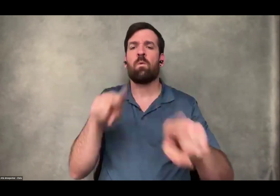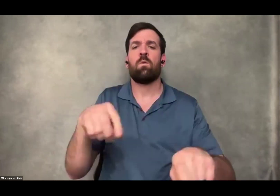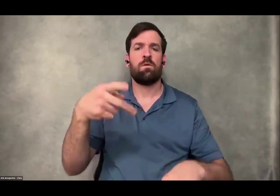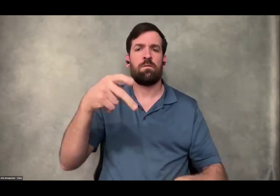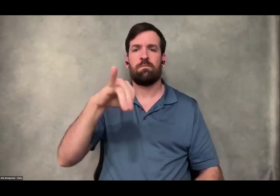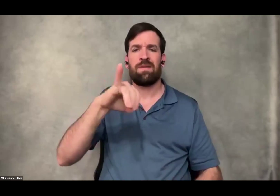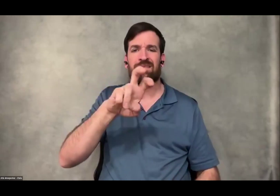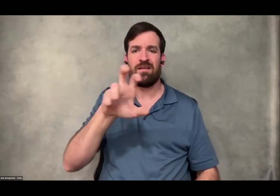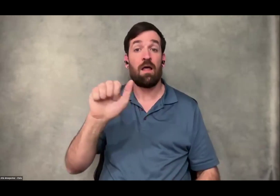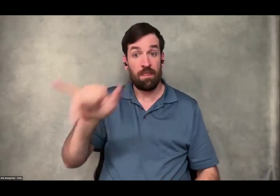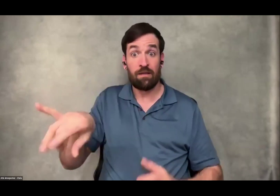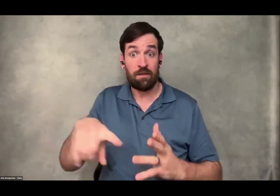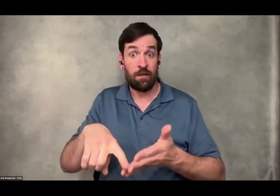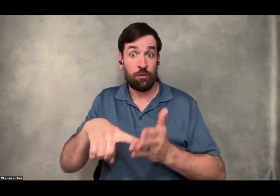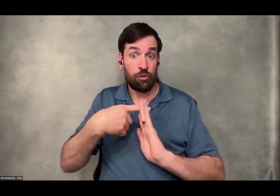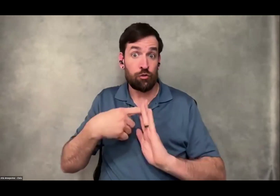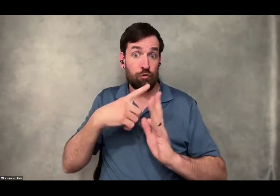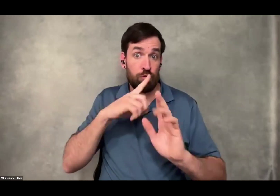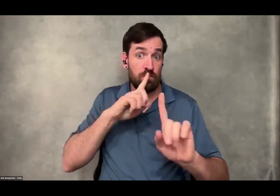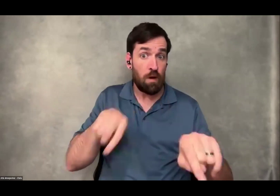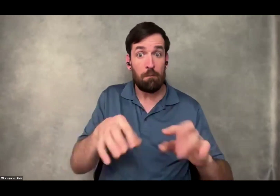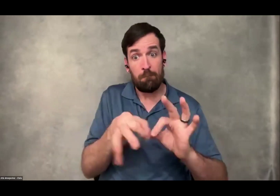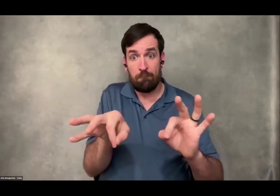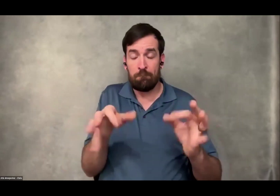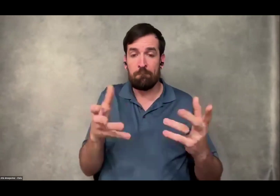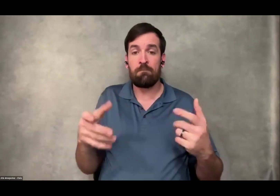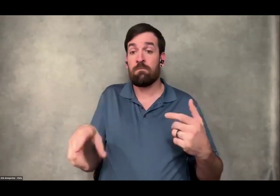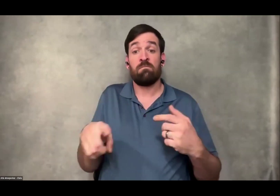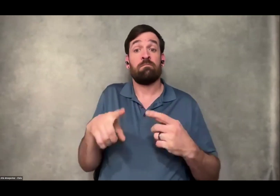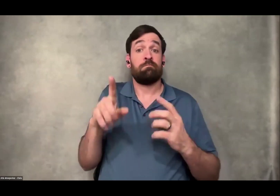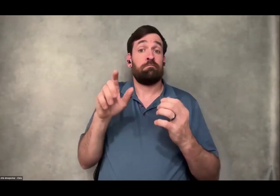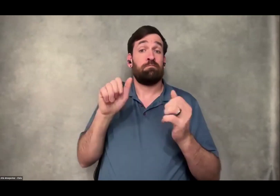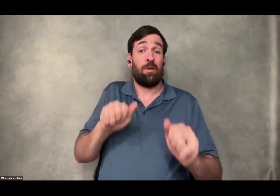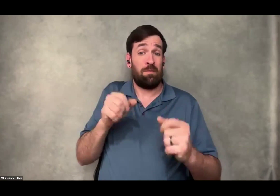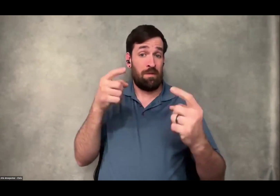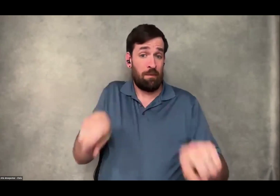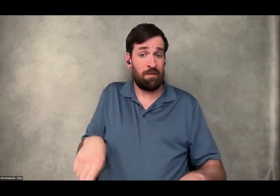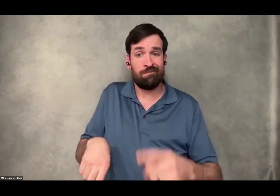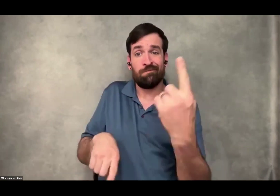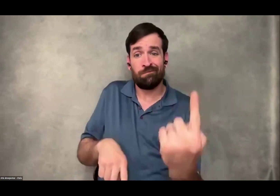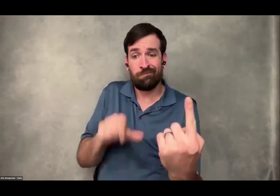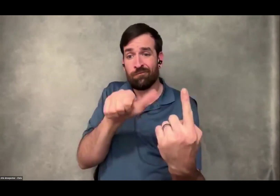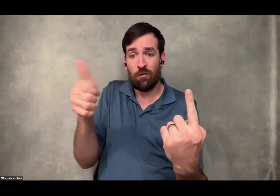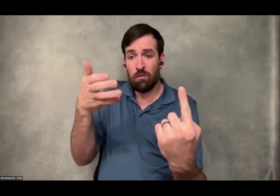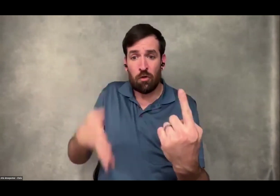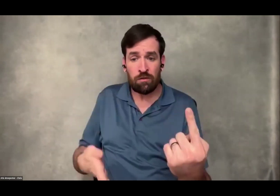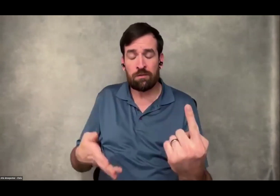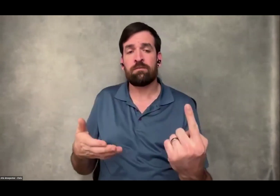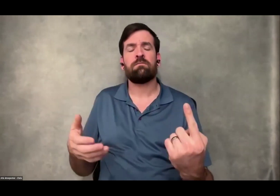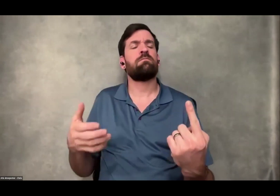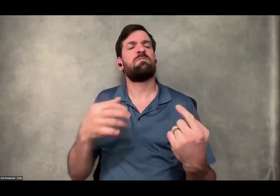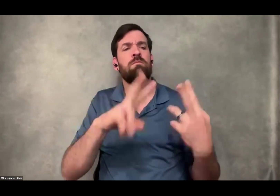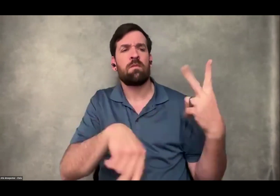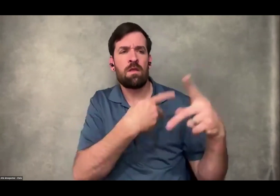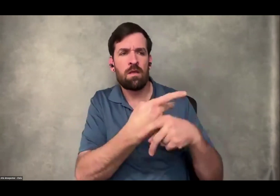initial prompt. What likely will happen is the person on the other side of that counter will ask us what type